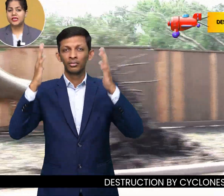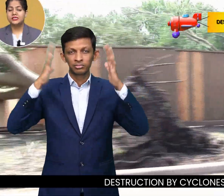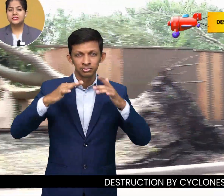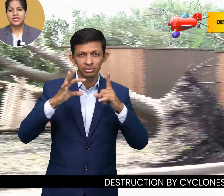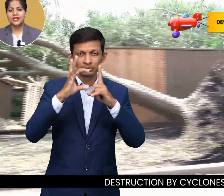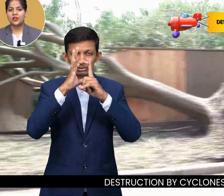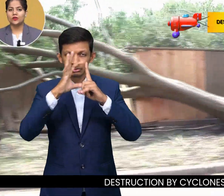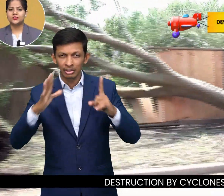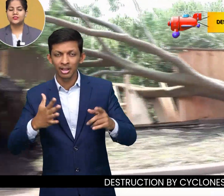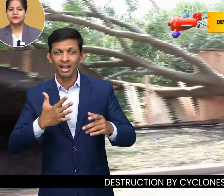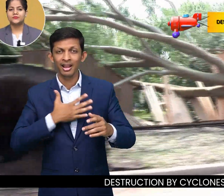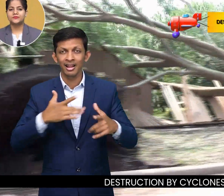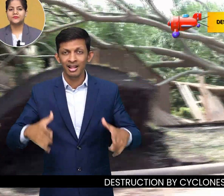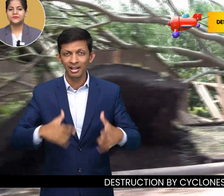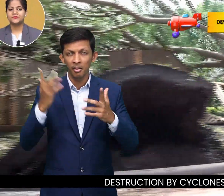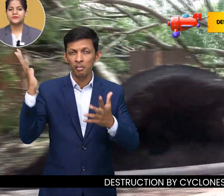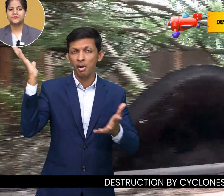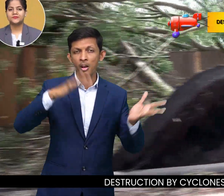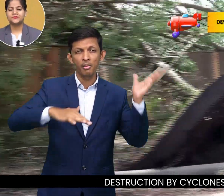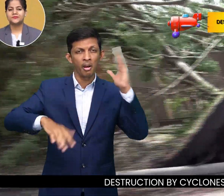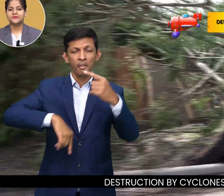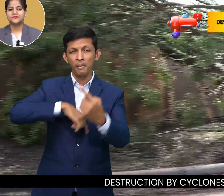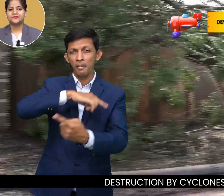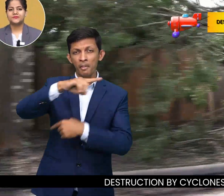Destruction by cyclones.